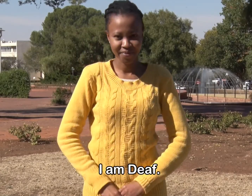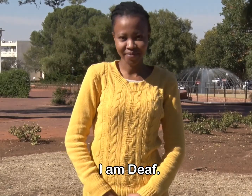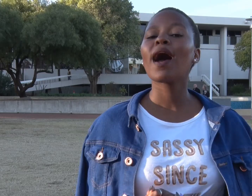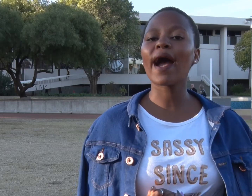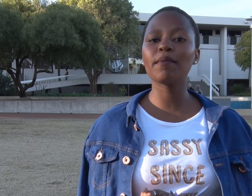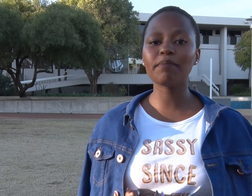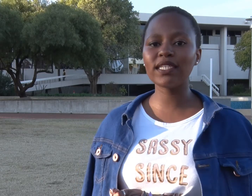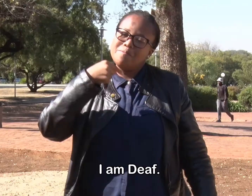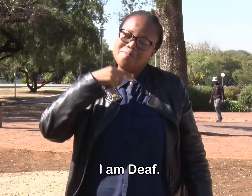I am Pedi.